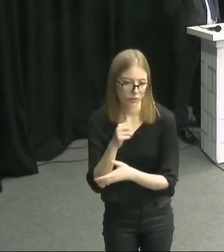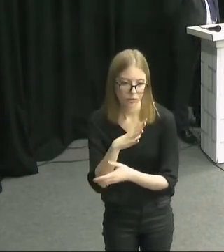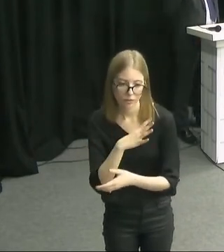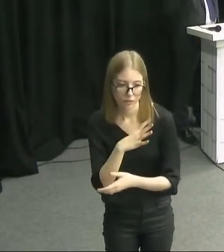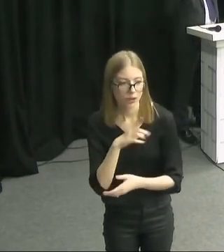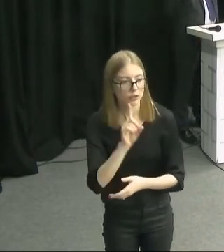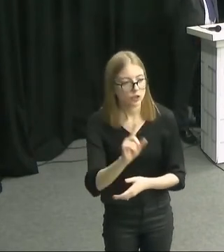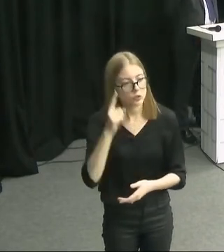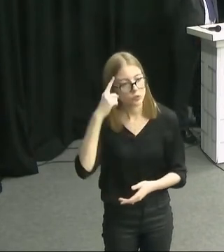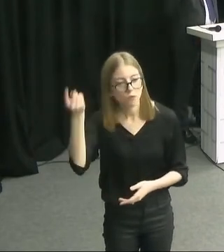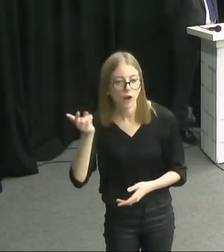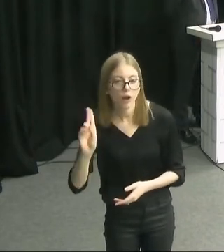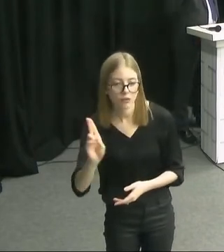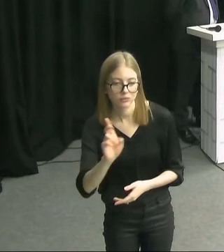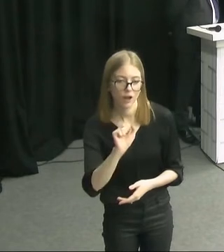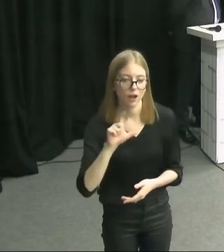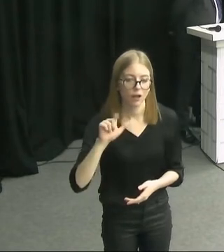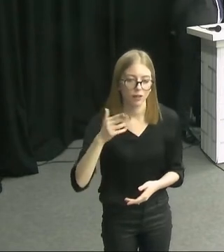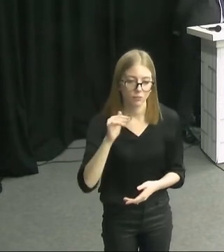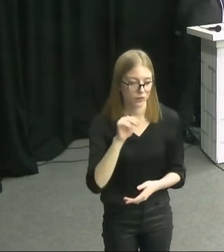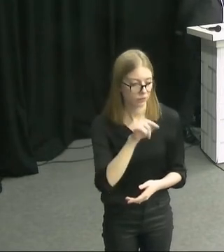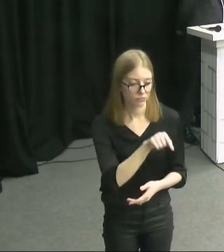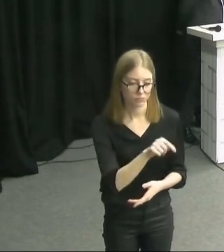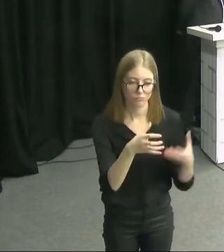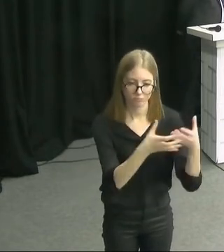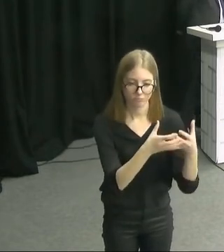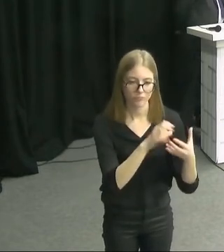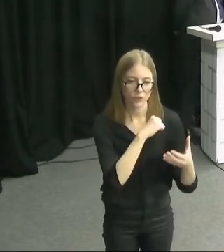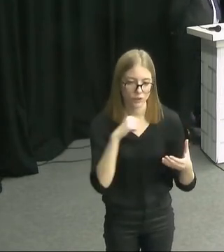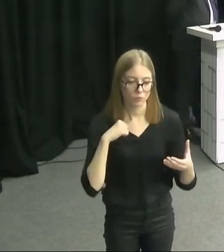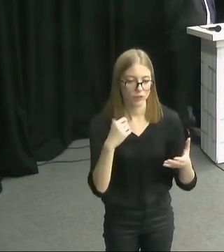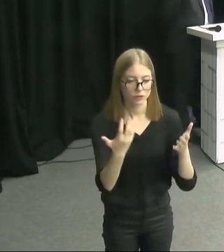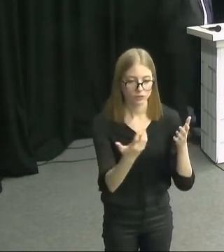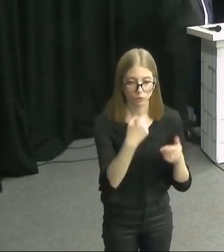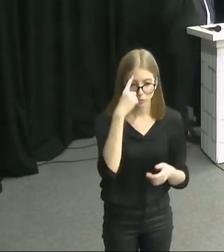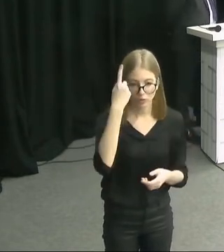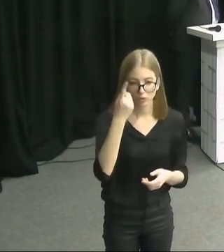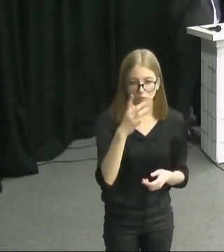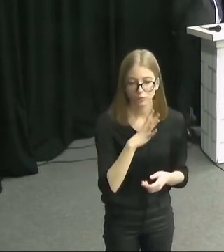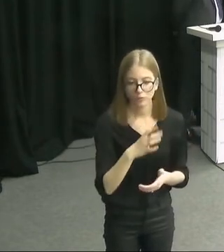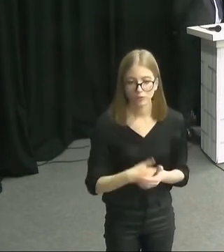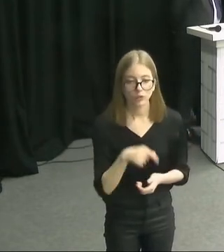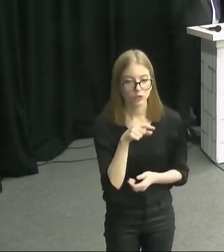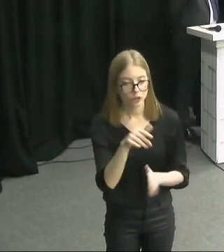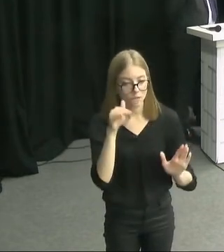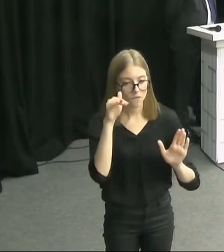also a very important social project because it helps to fight